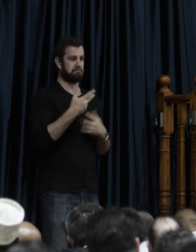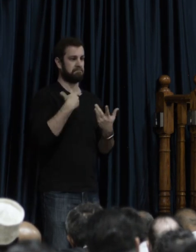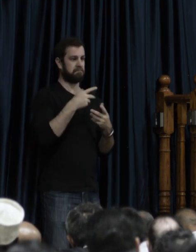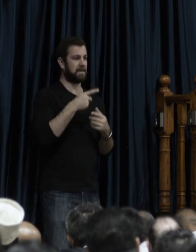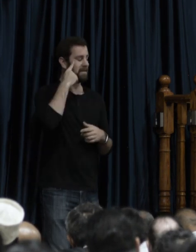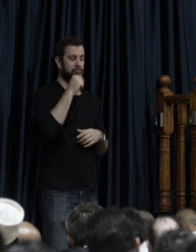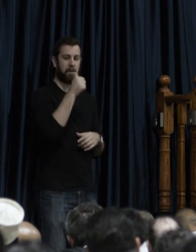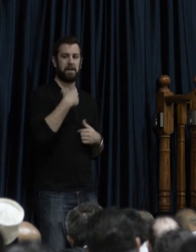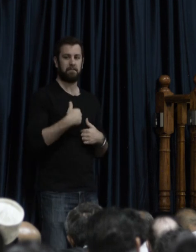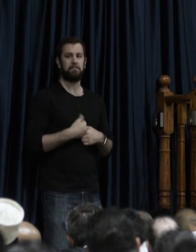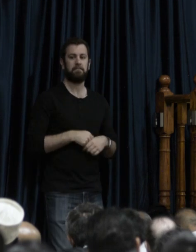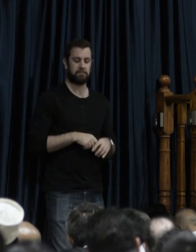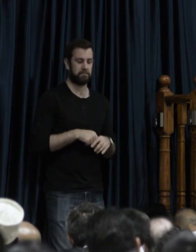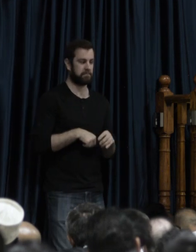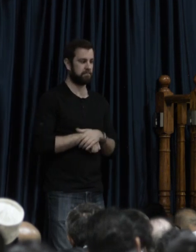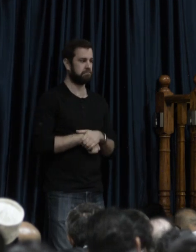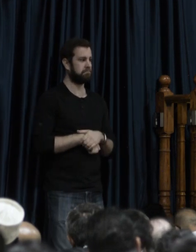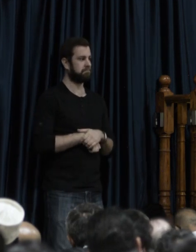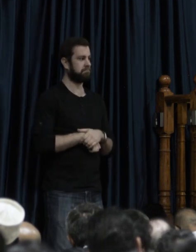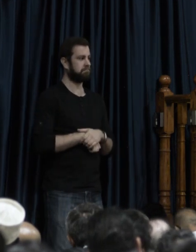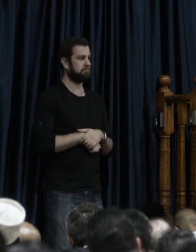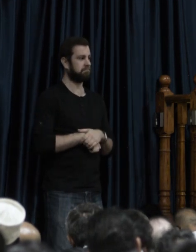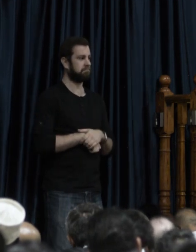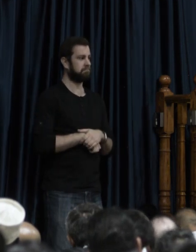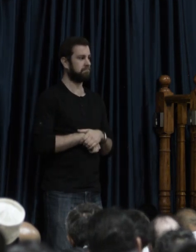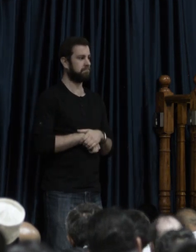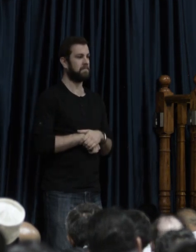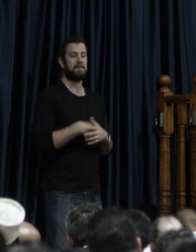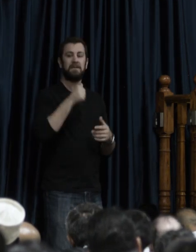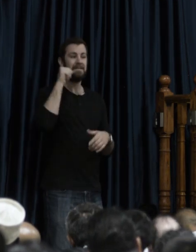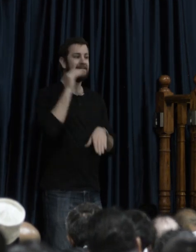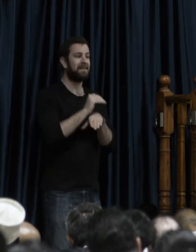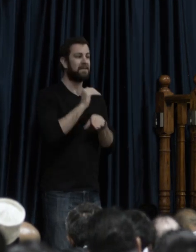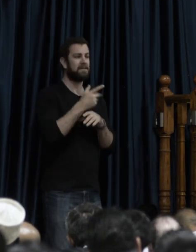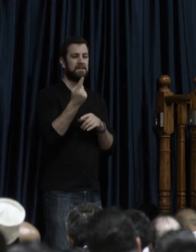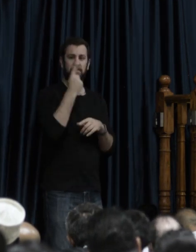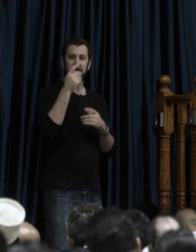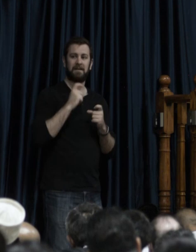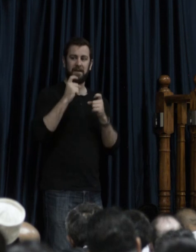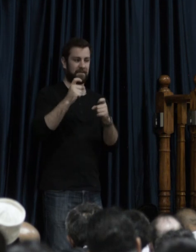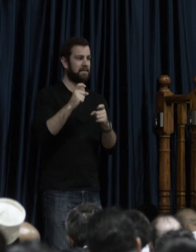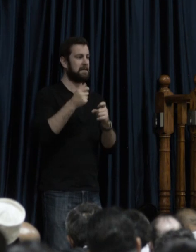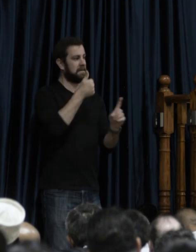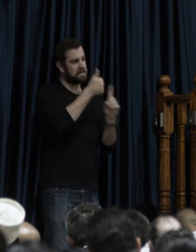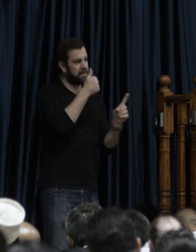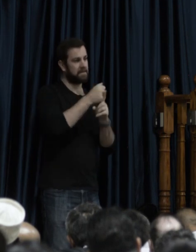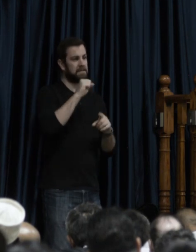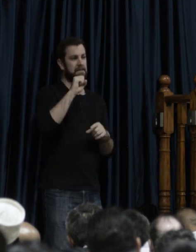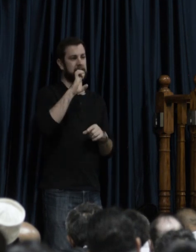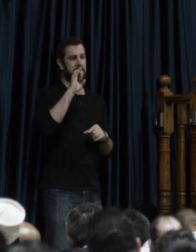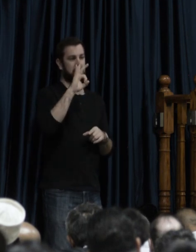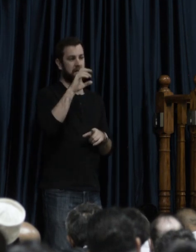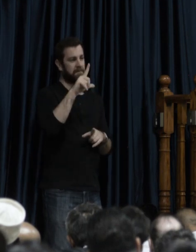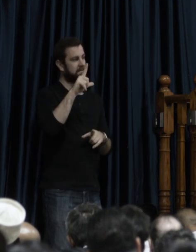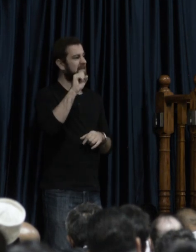Prophet said, Man al-mutasaddiq bi'irdihi al-bariha? Last night who gave charity of his self-esteem? He said, me,